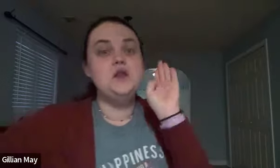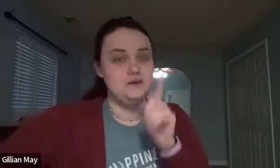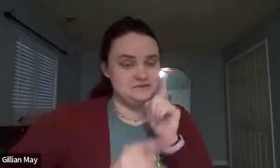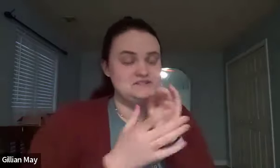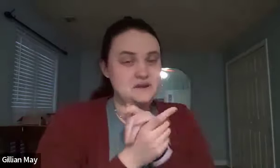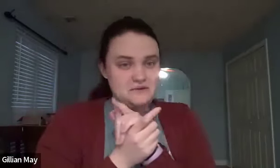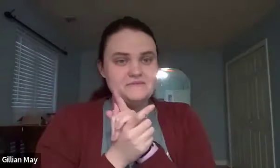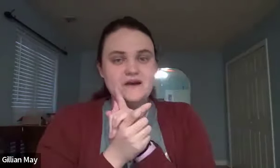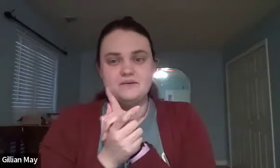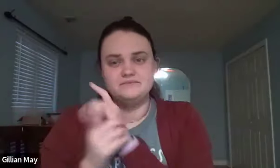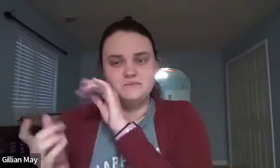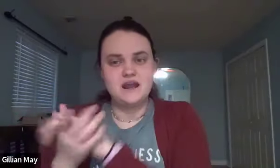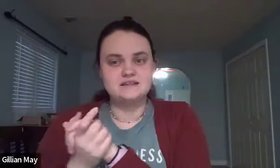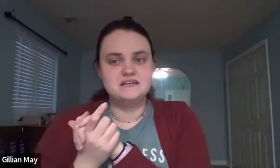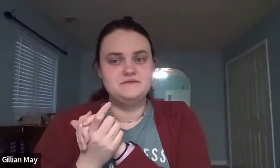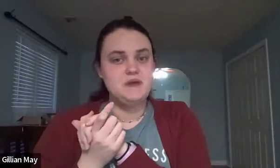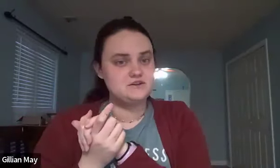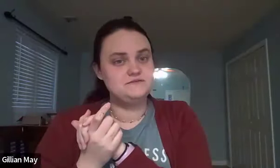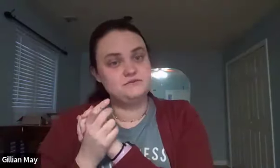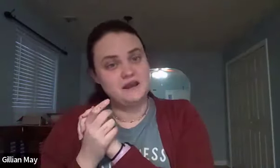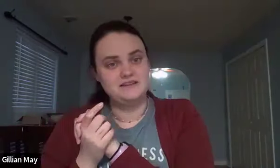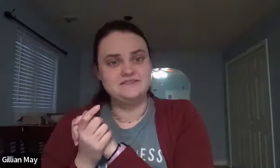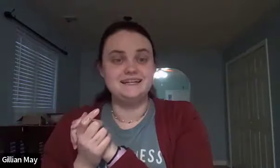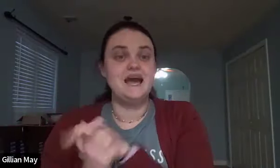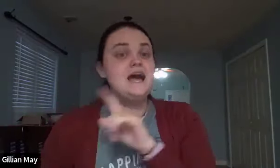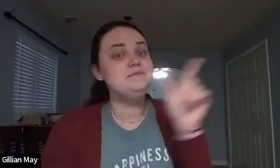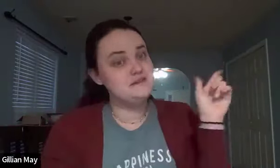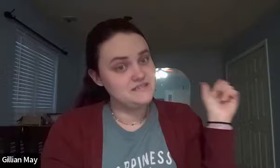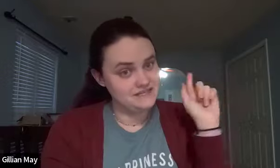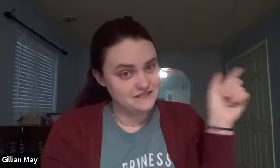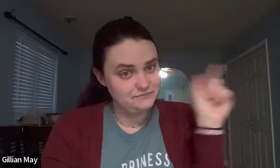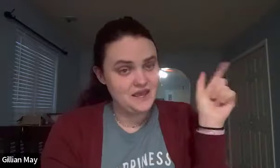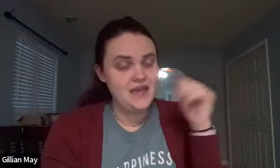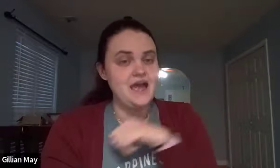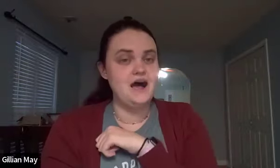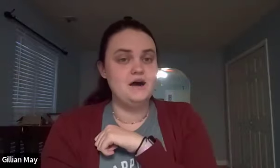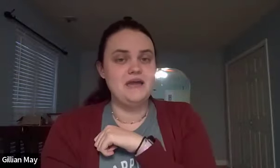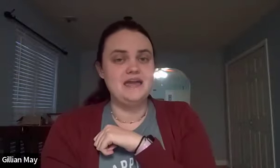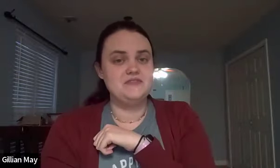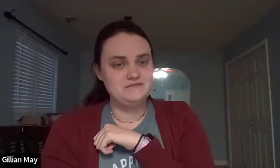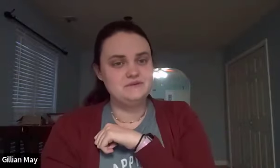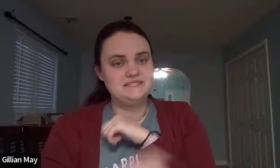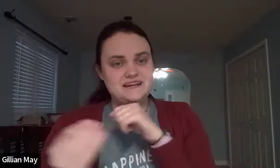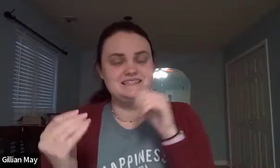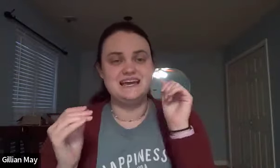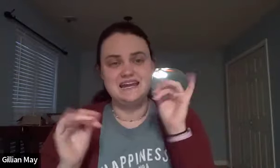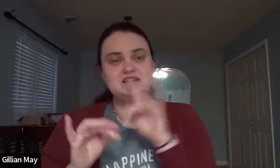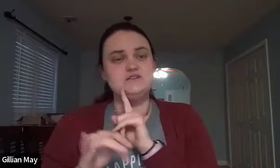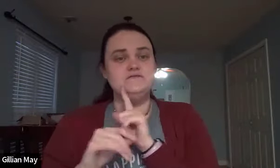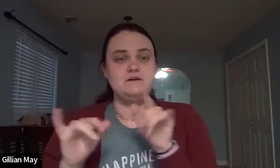No. So someone asked if it matters if you're right or left-handed. I am left-handed. And thankfully what's nice is that ASL is very